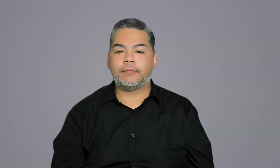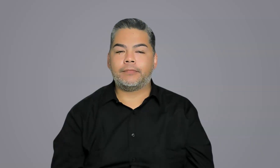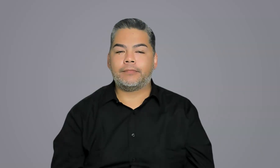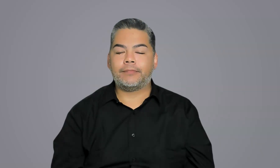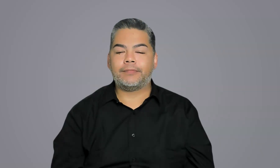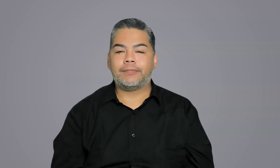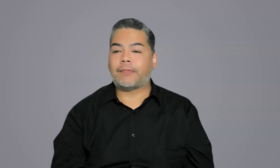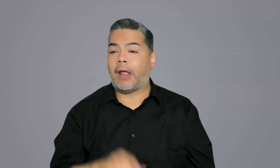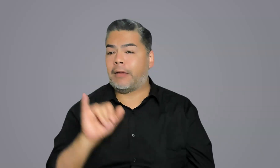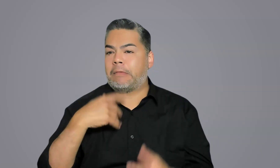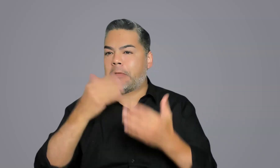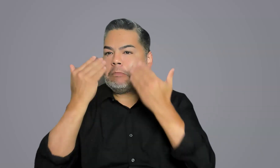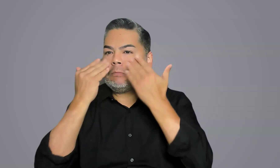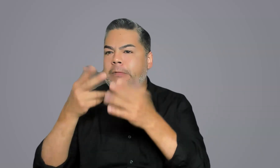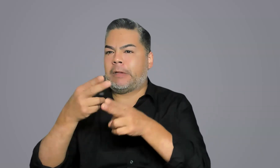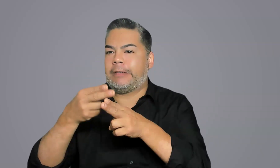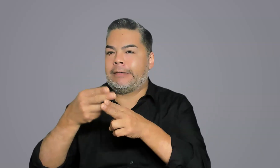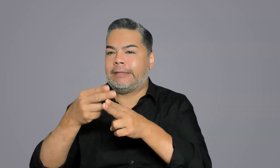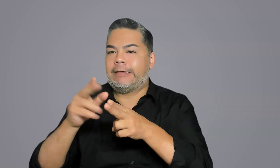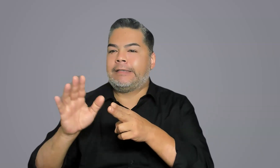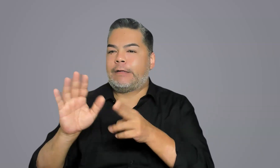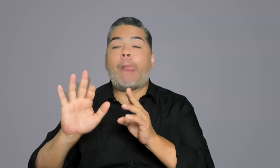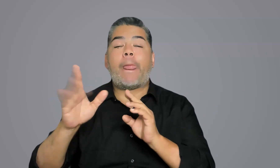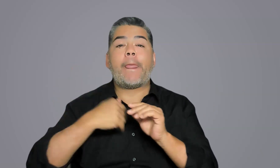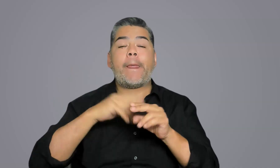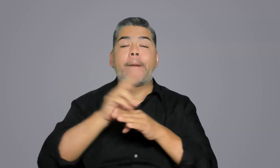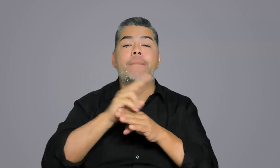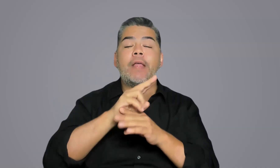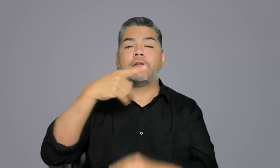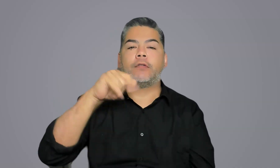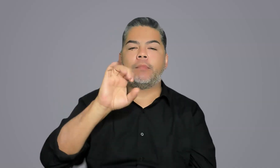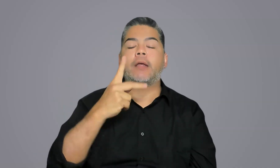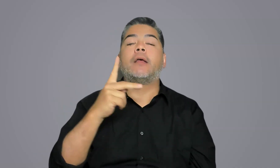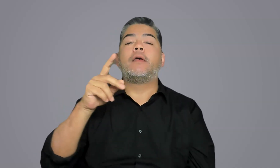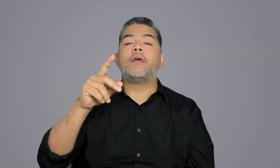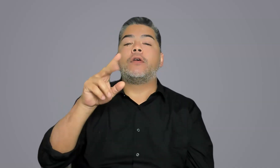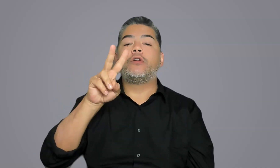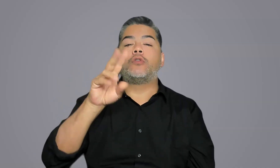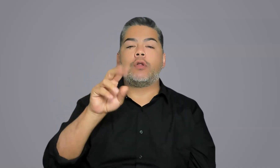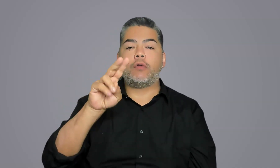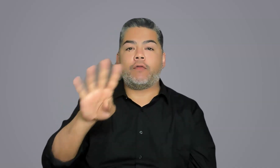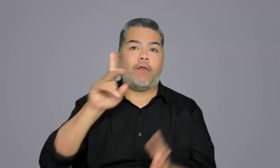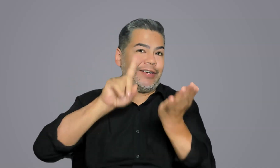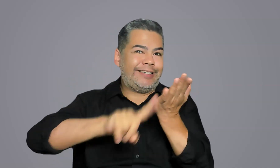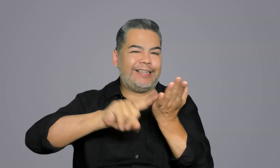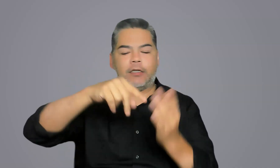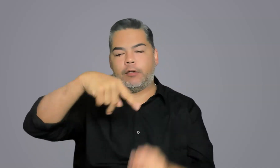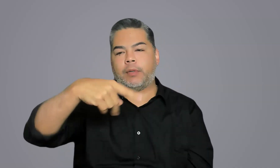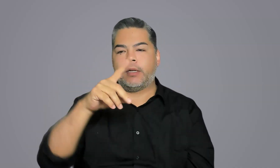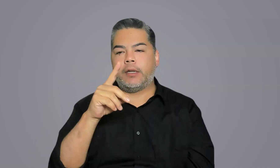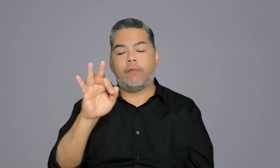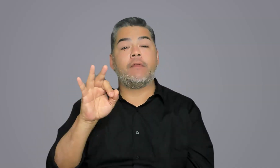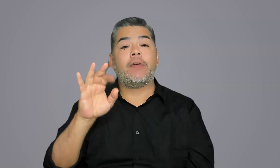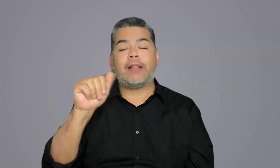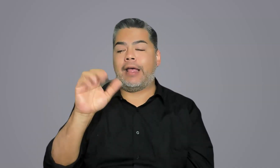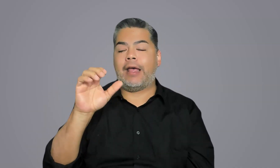I'm not going to try to pronounce this. I use Pack 2024 for checking PDFs and the Acrobat built-in